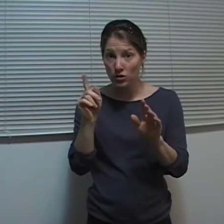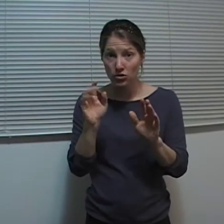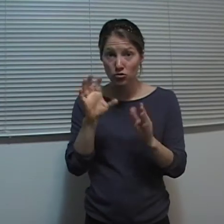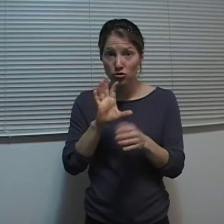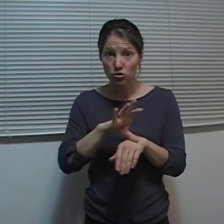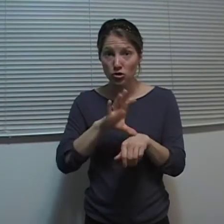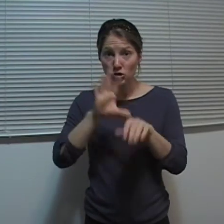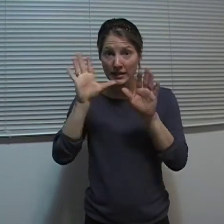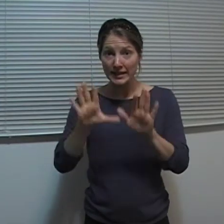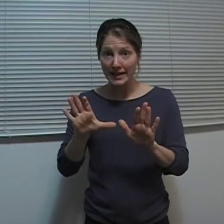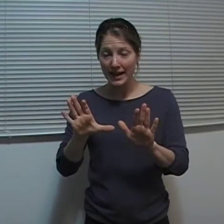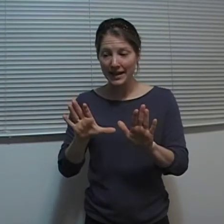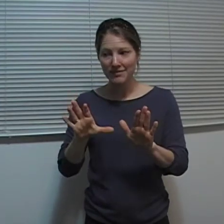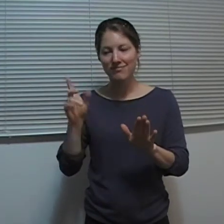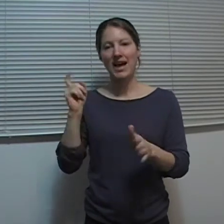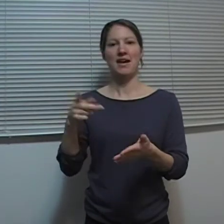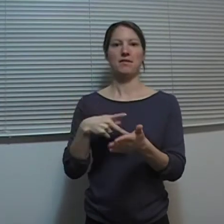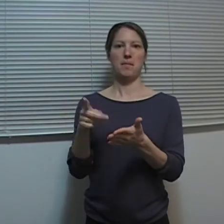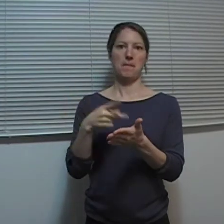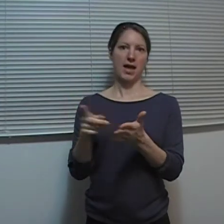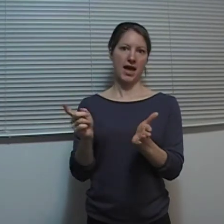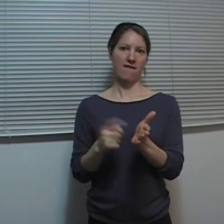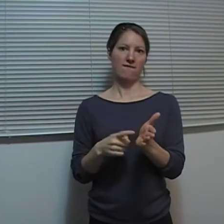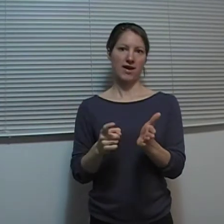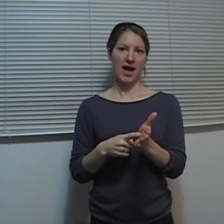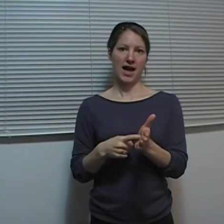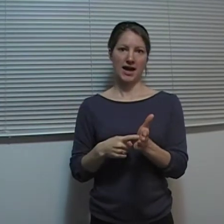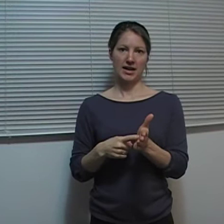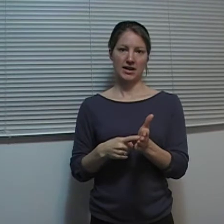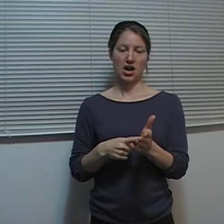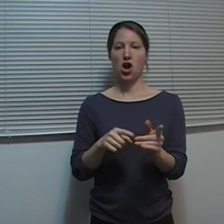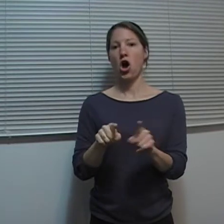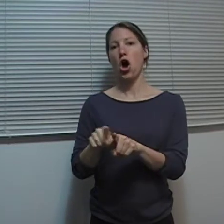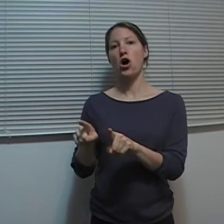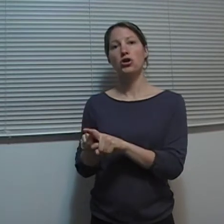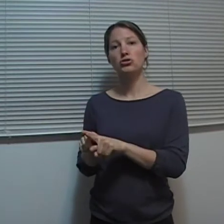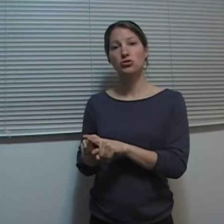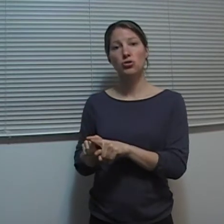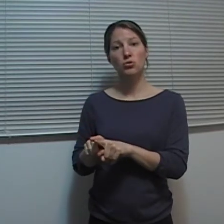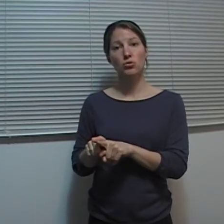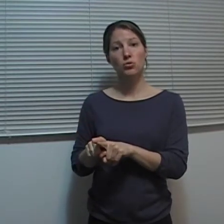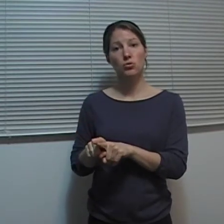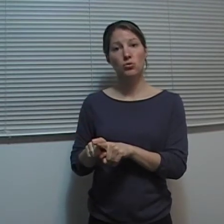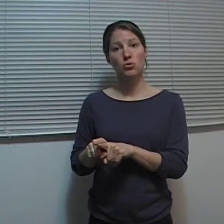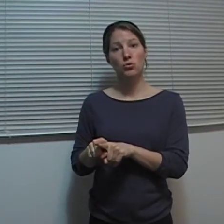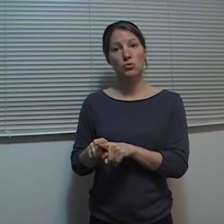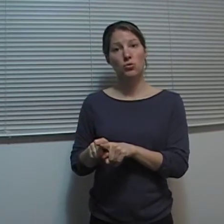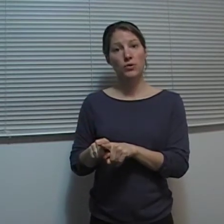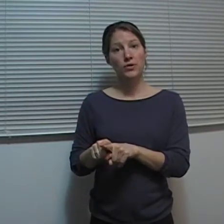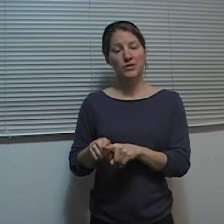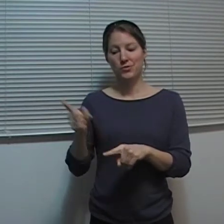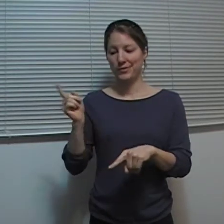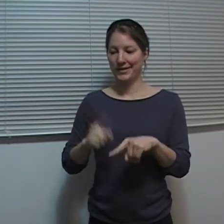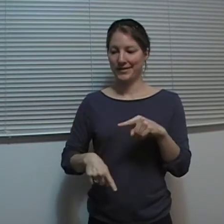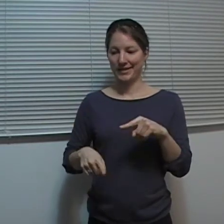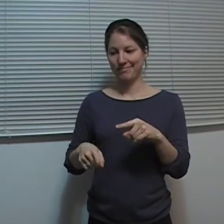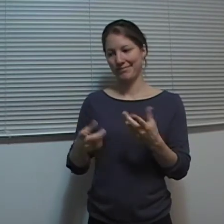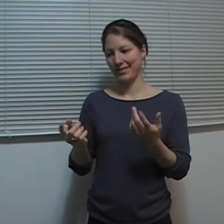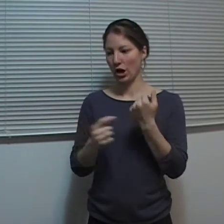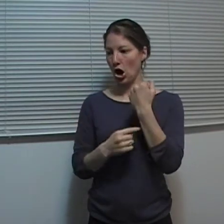property, everybody had to dump what they wanted to dump, the common dump at the end of the street. Why did that work so well?